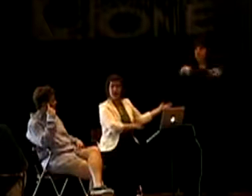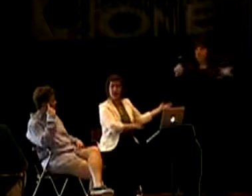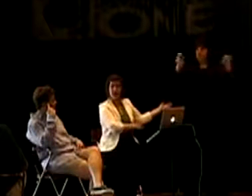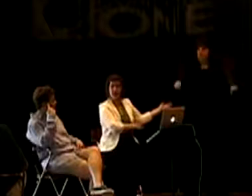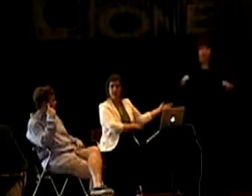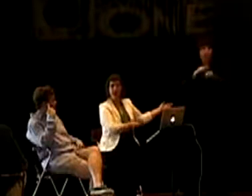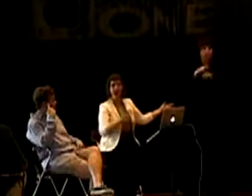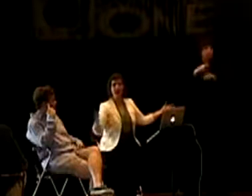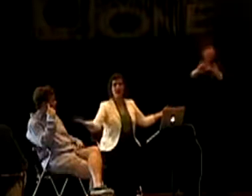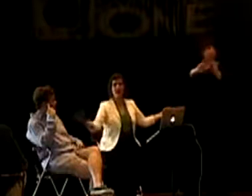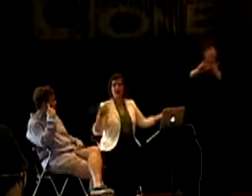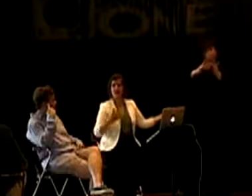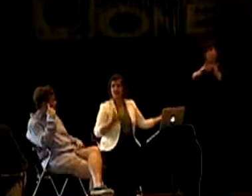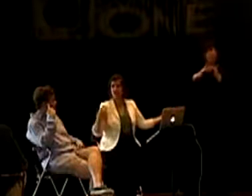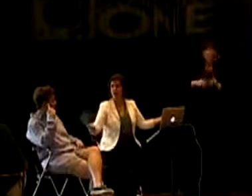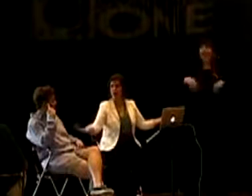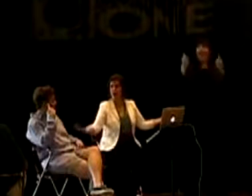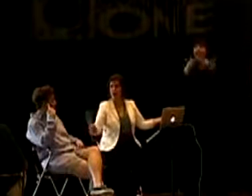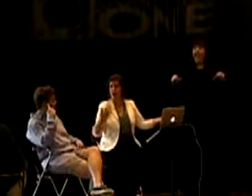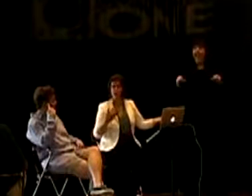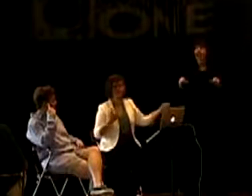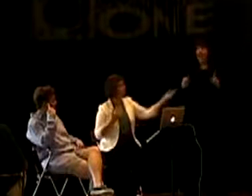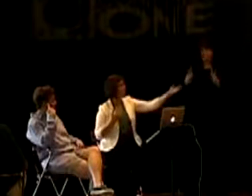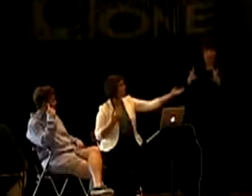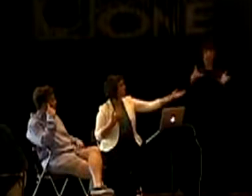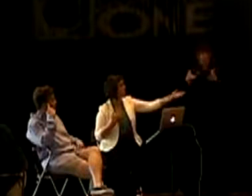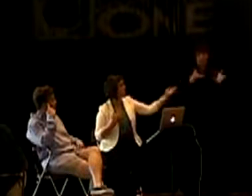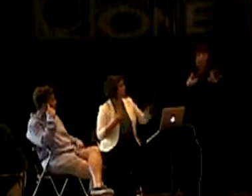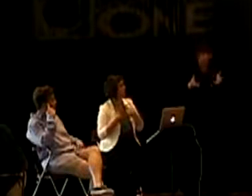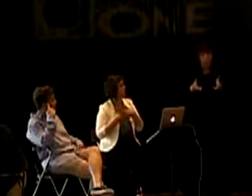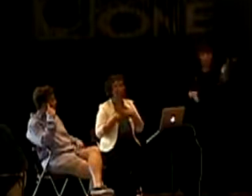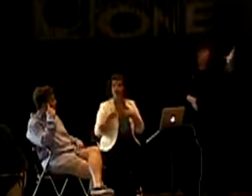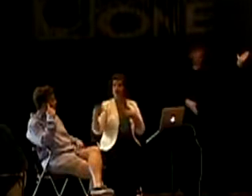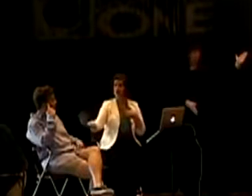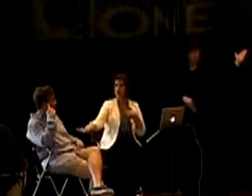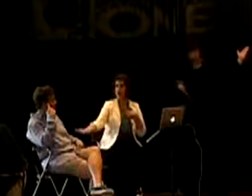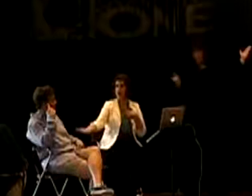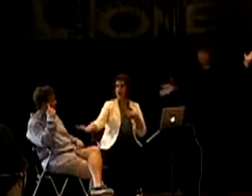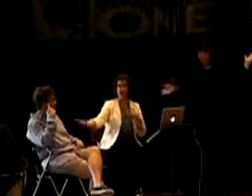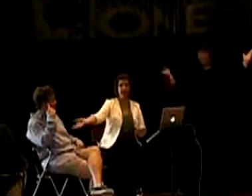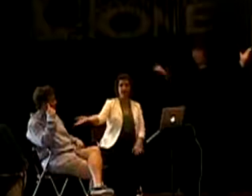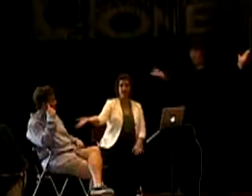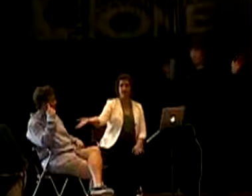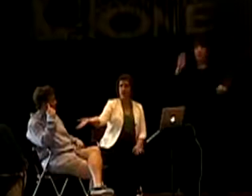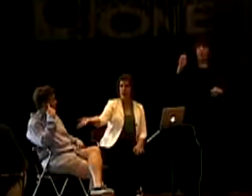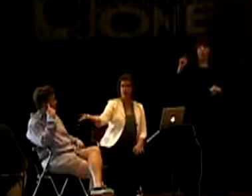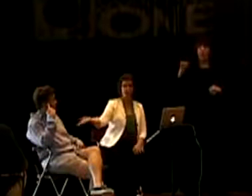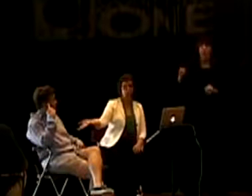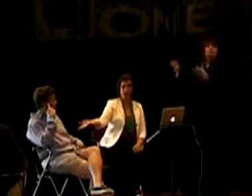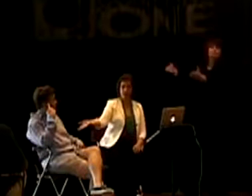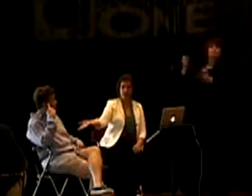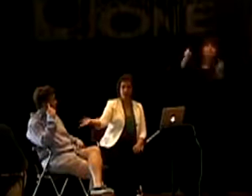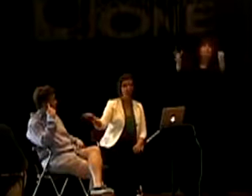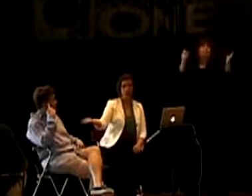here. And any conversation that happens between Aditi and myself and Bonnie will sign